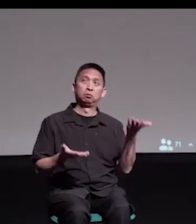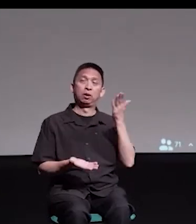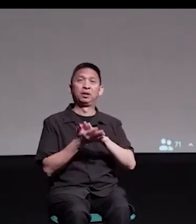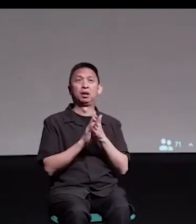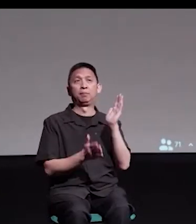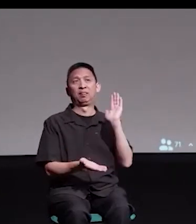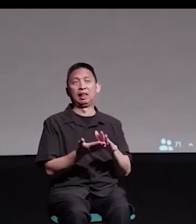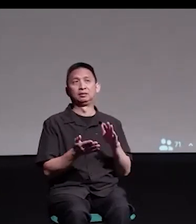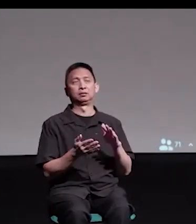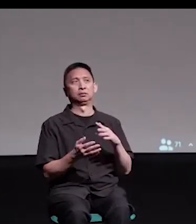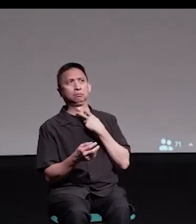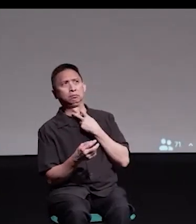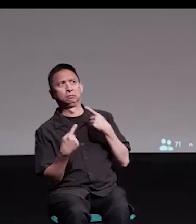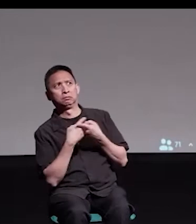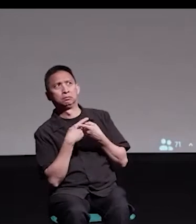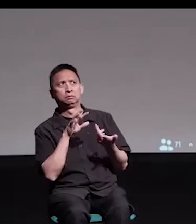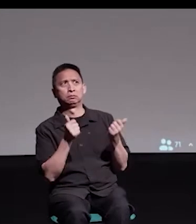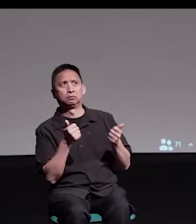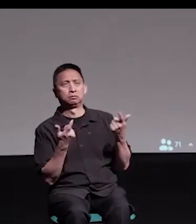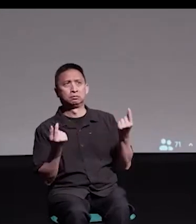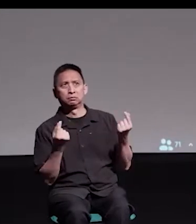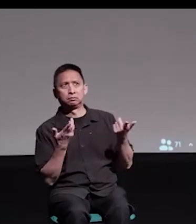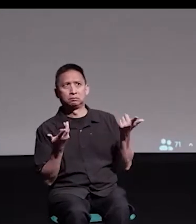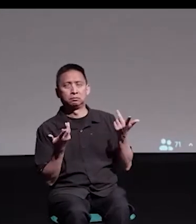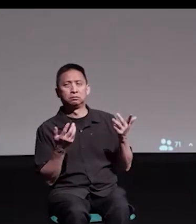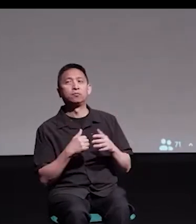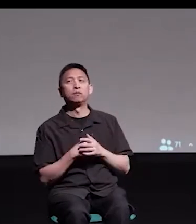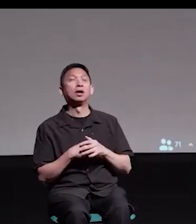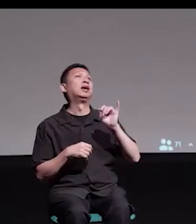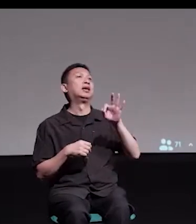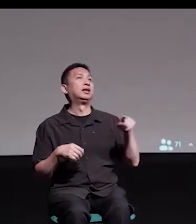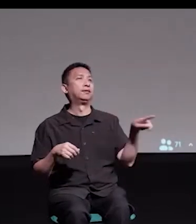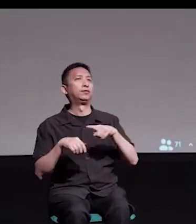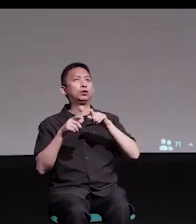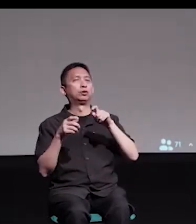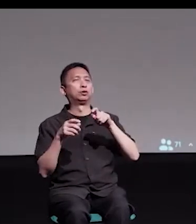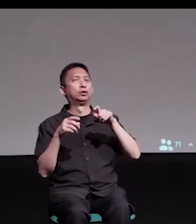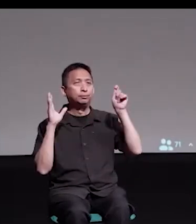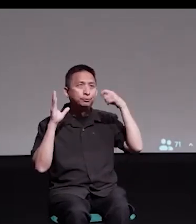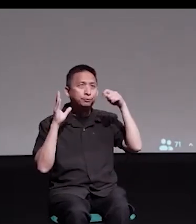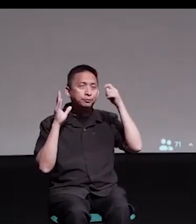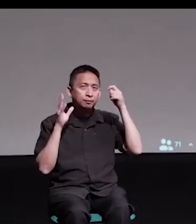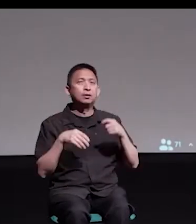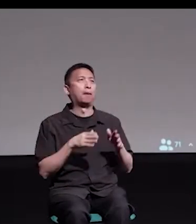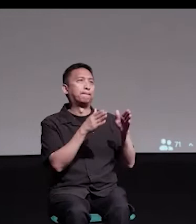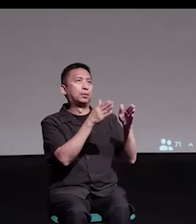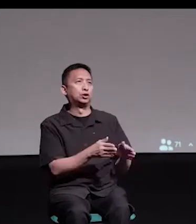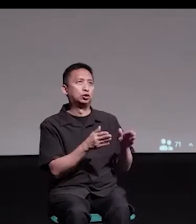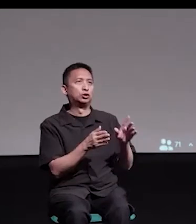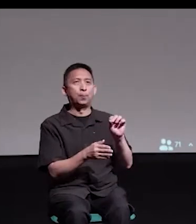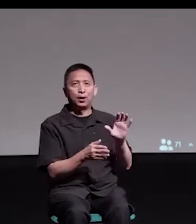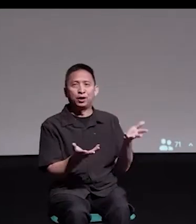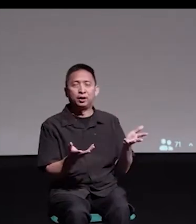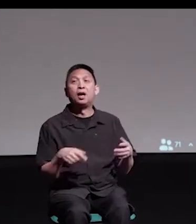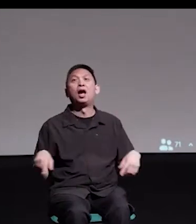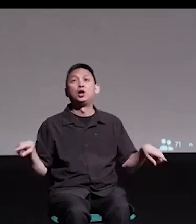of a question. I mean, certainly, if you're doing a personal documentary and you're doing it, you